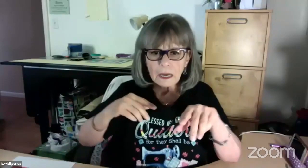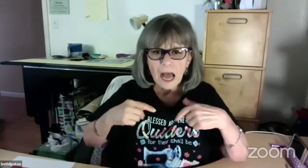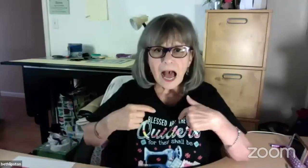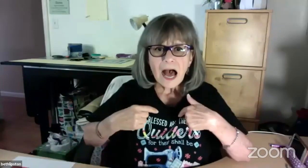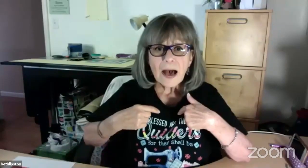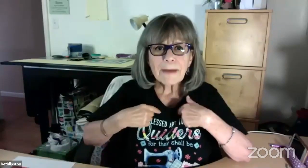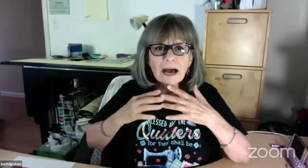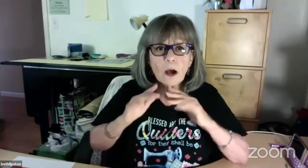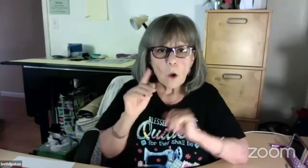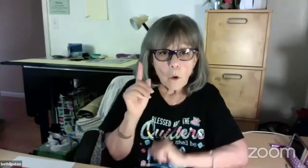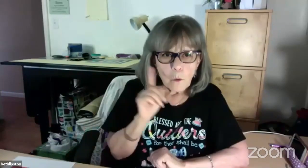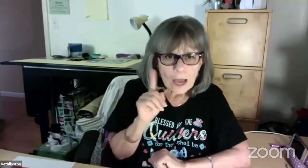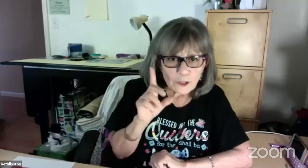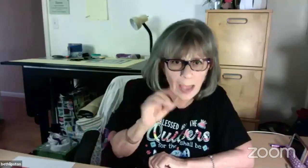Okay.